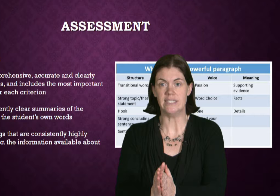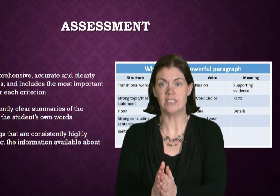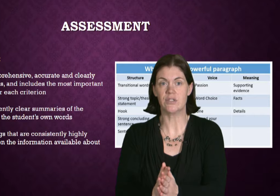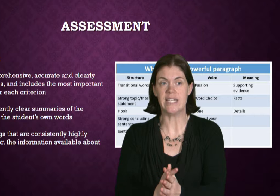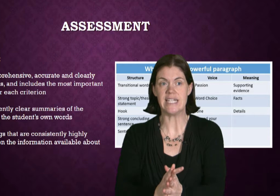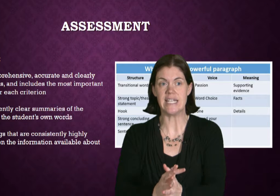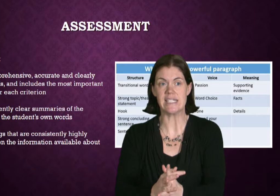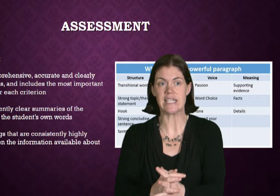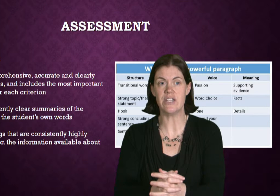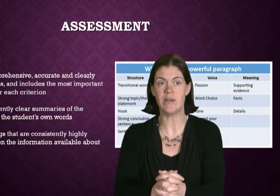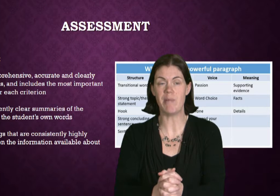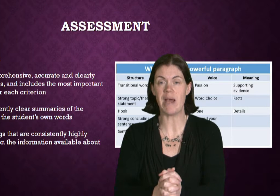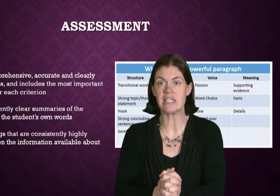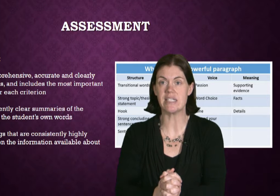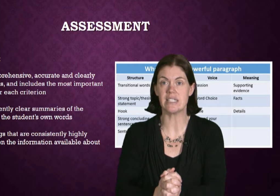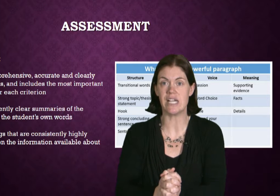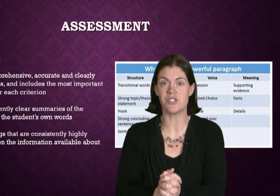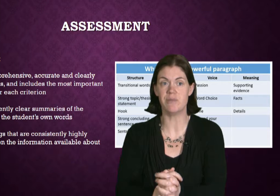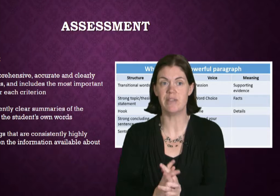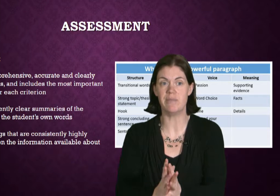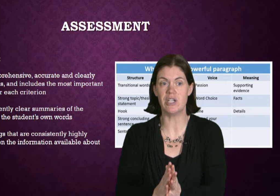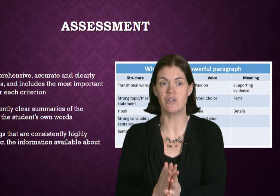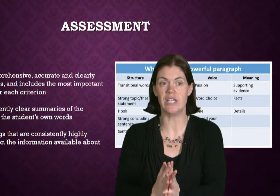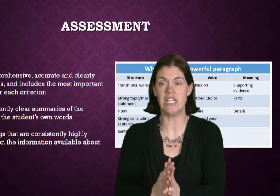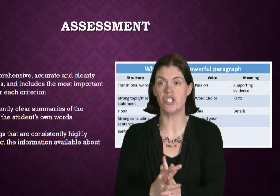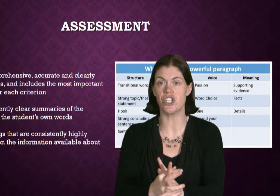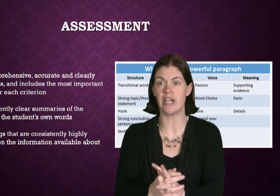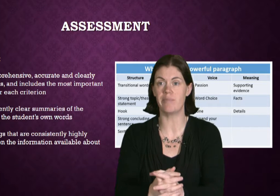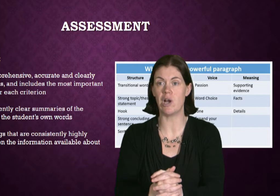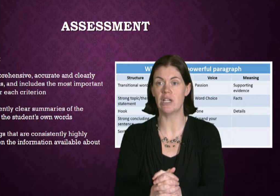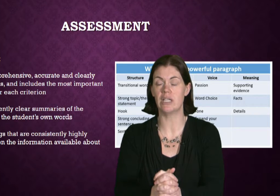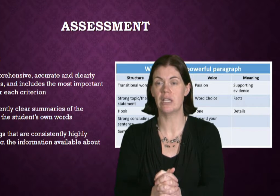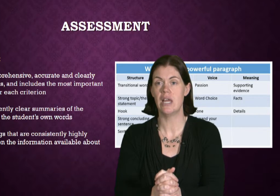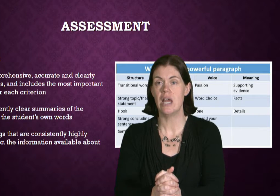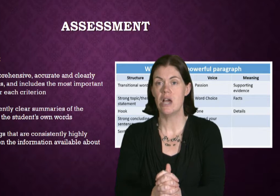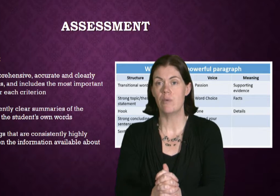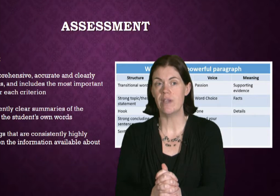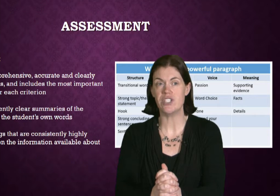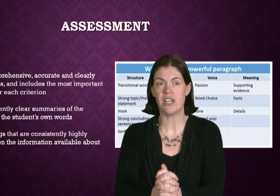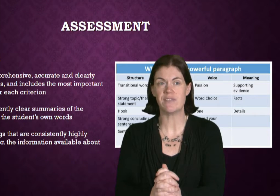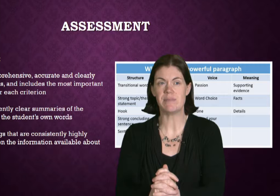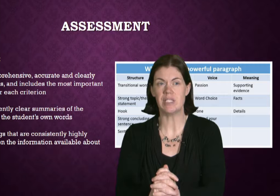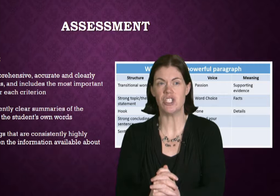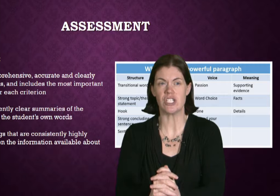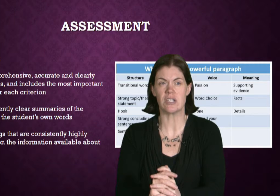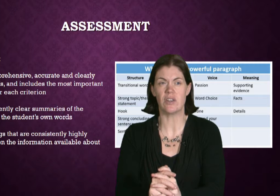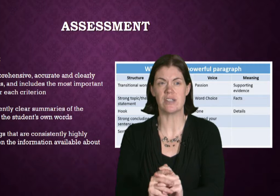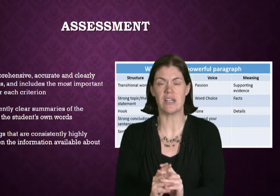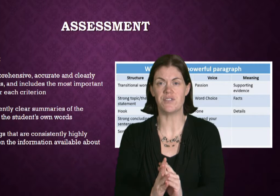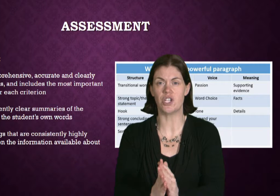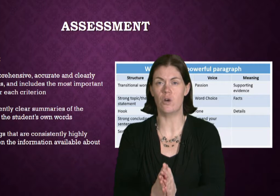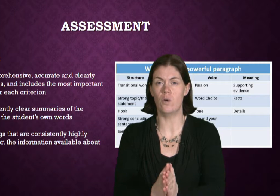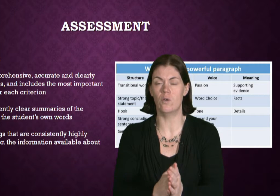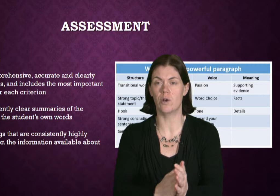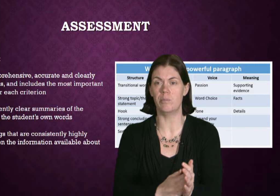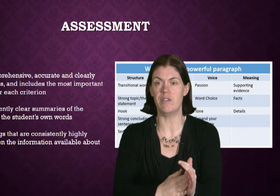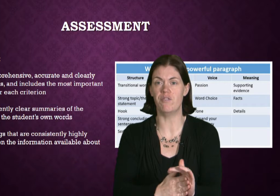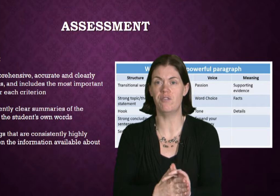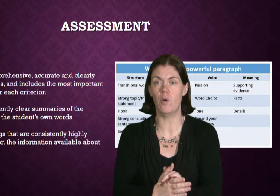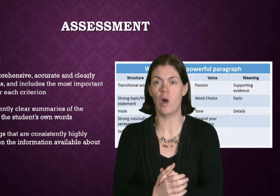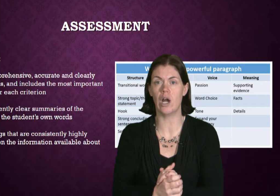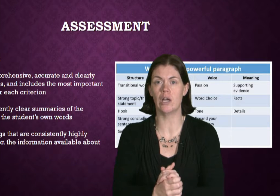All right, grade 10s, can you come on back to the classroom? Give me a green check mark. We just have some logistical stuff to go